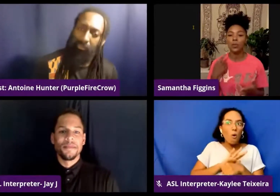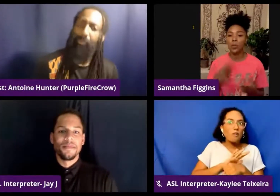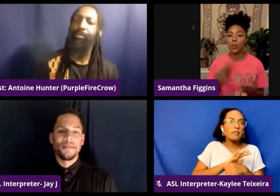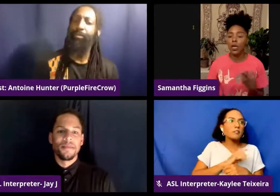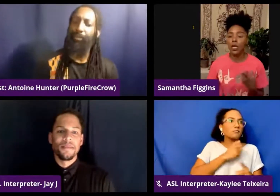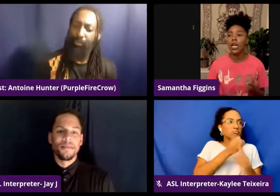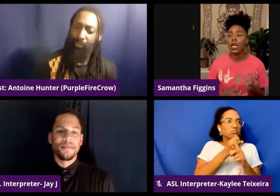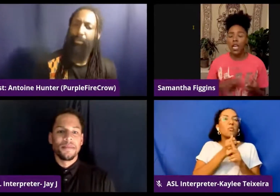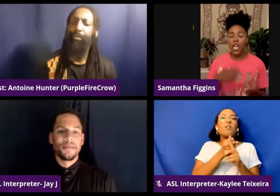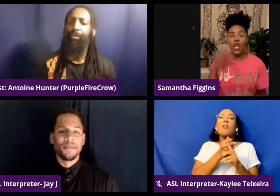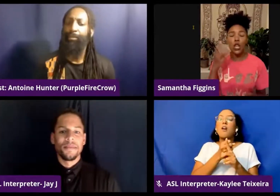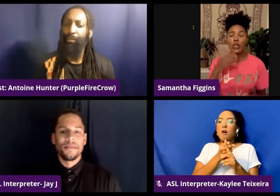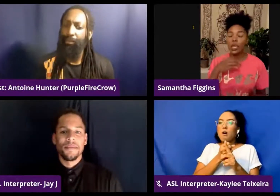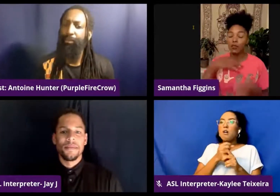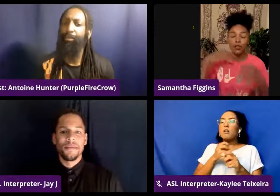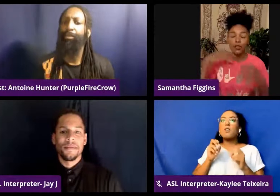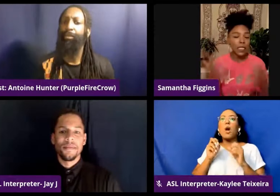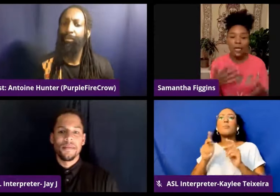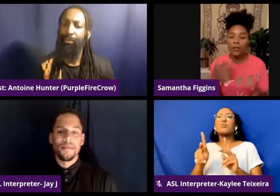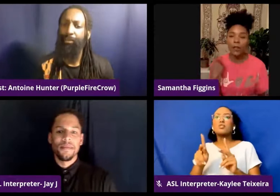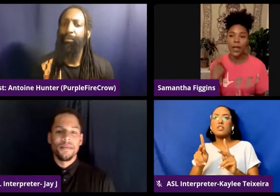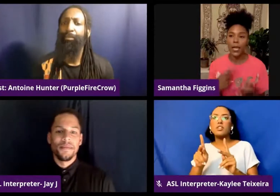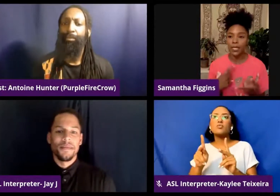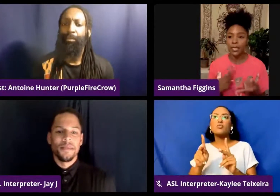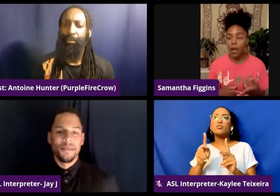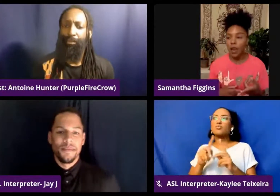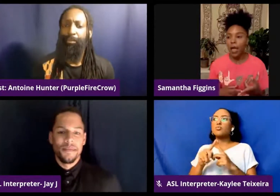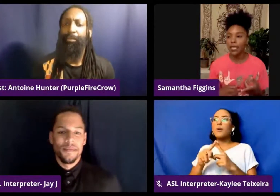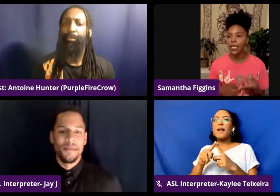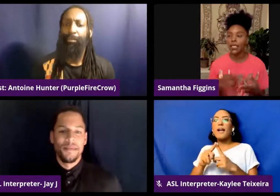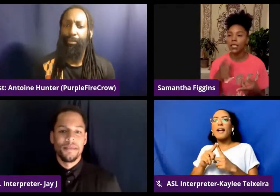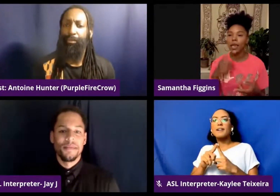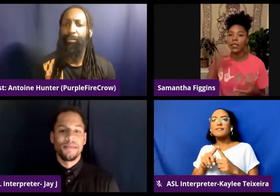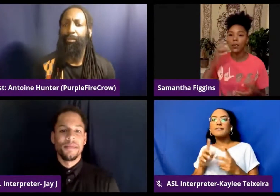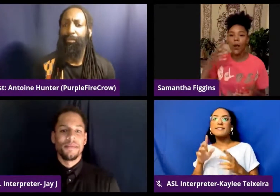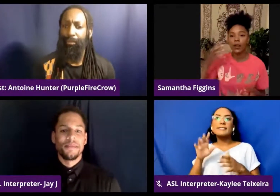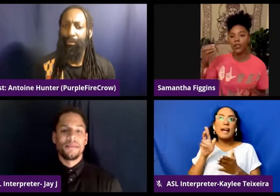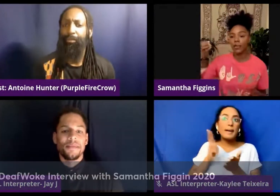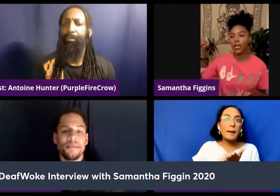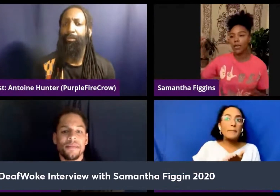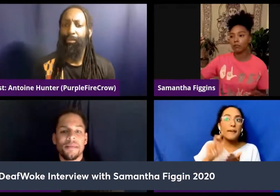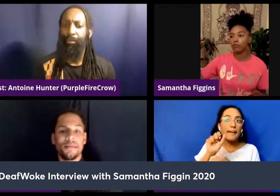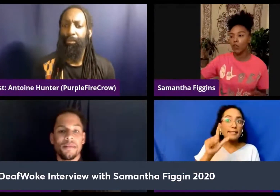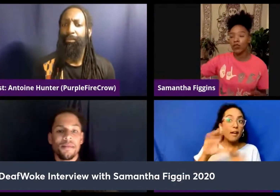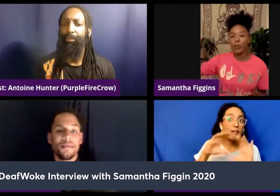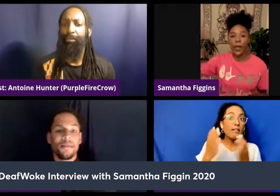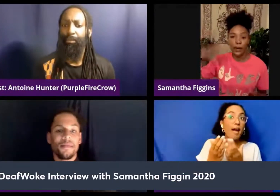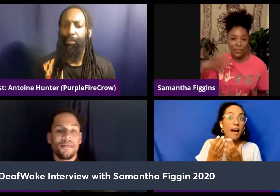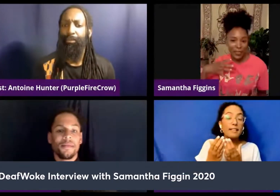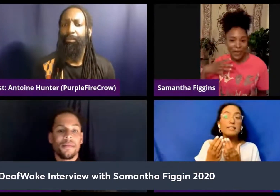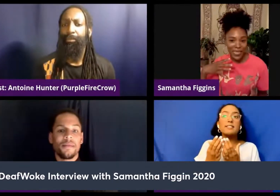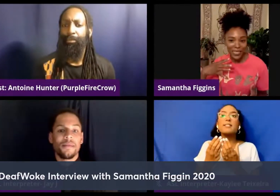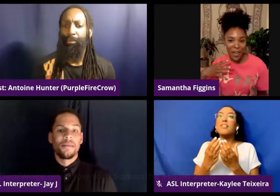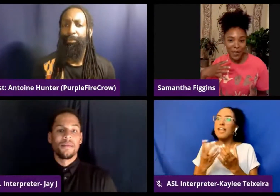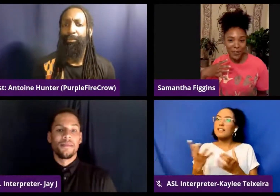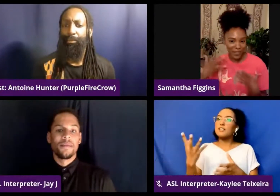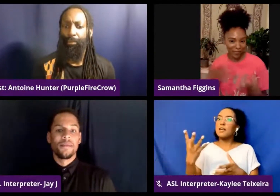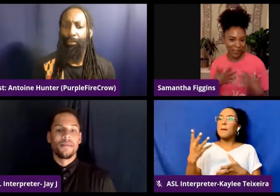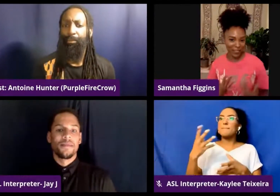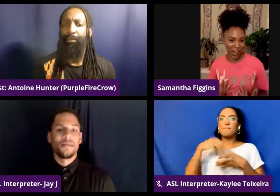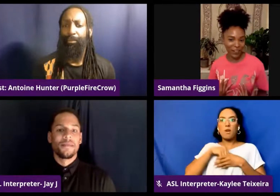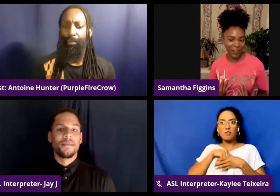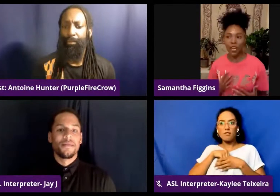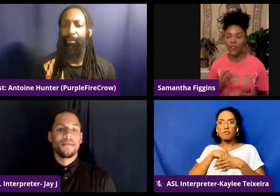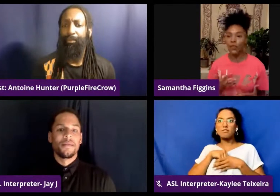to explore and really sign up for my ASL classes. That is a part of me reparenting myself,